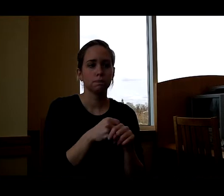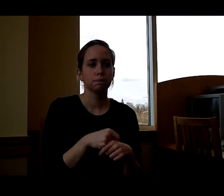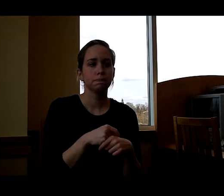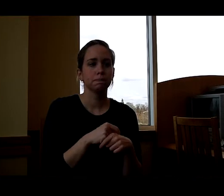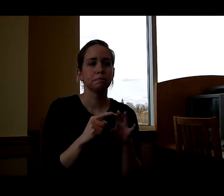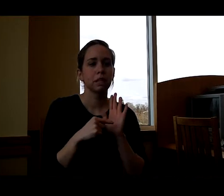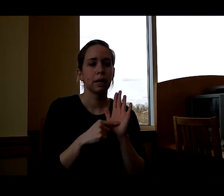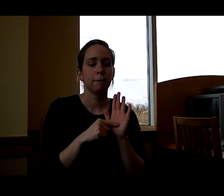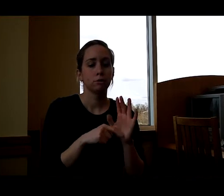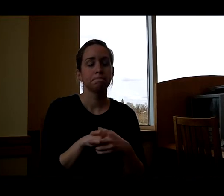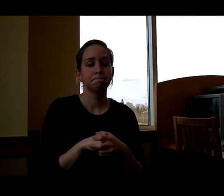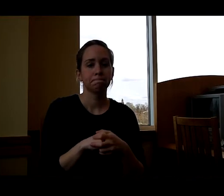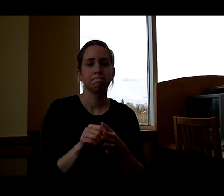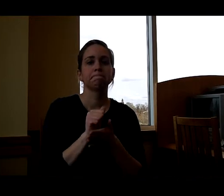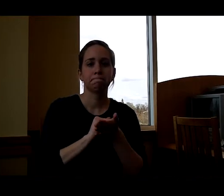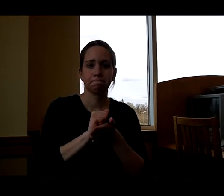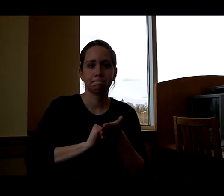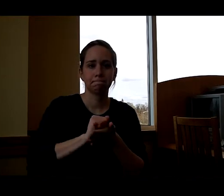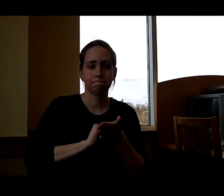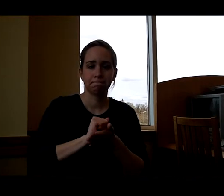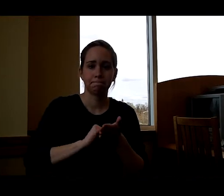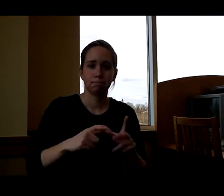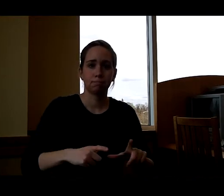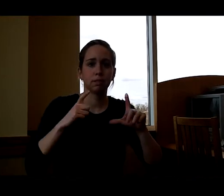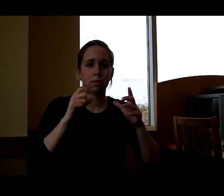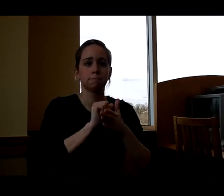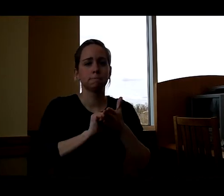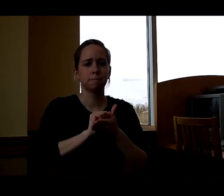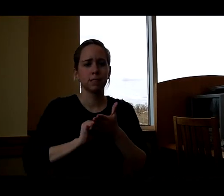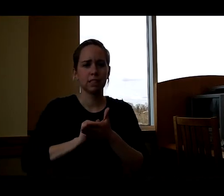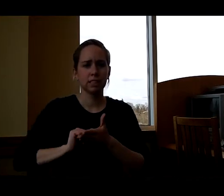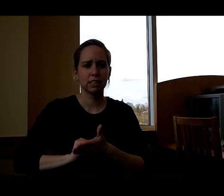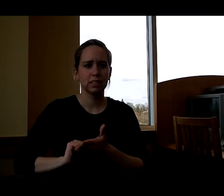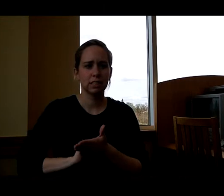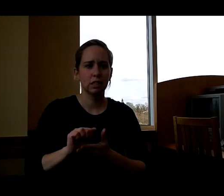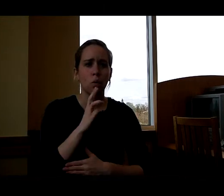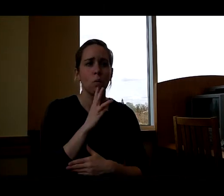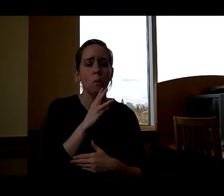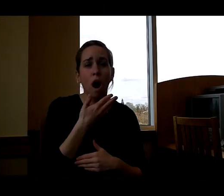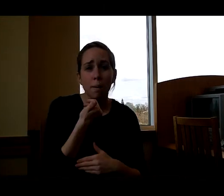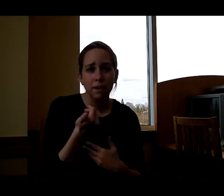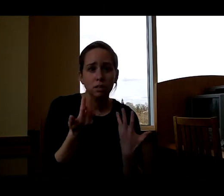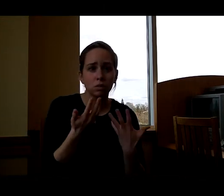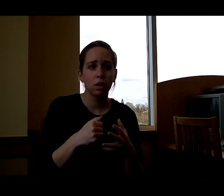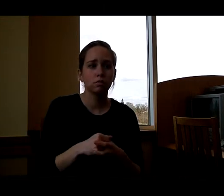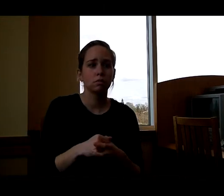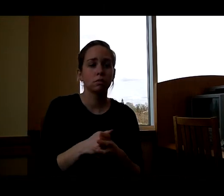Example is this. Doing dishes. What water usually works better to clean dishes with? Cold water or hot